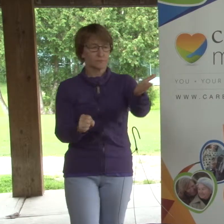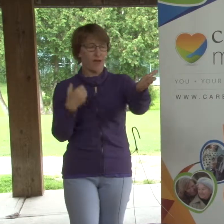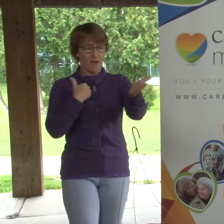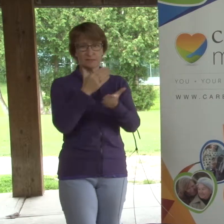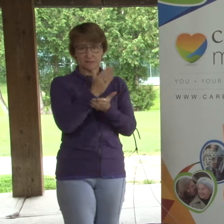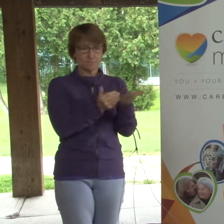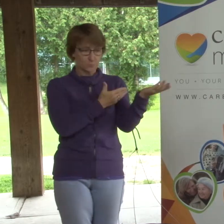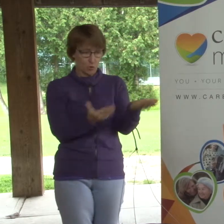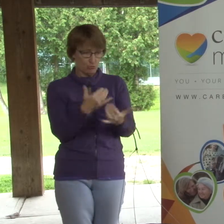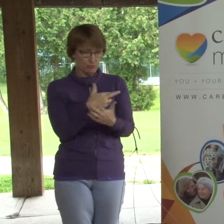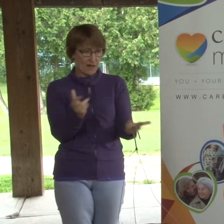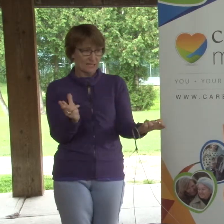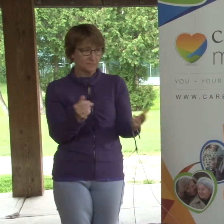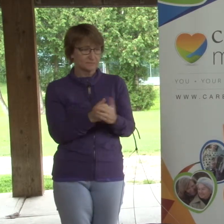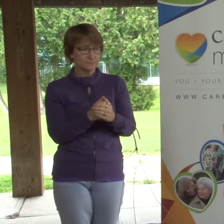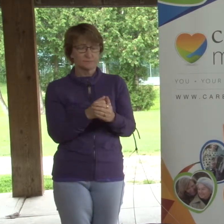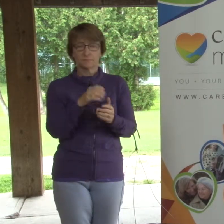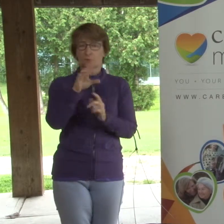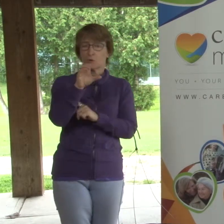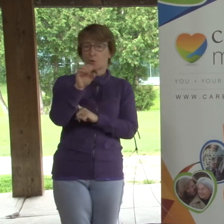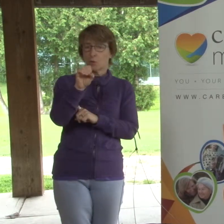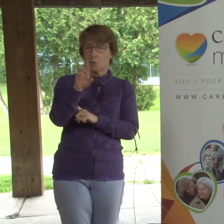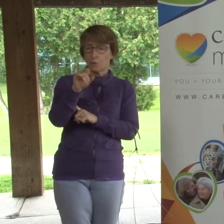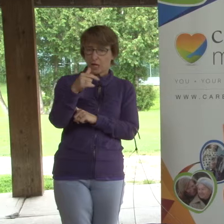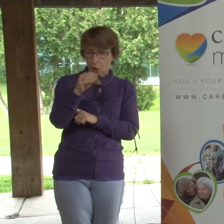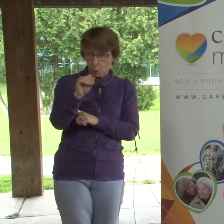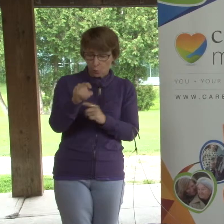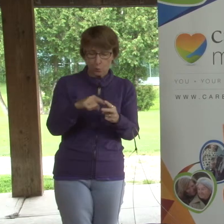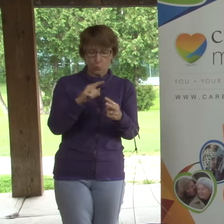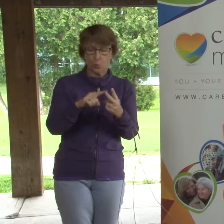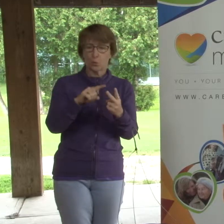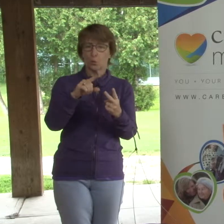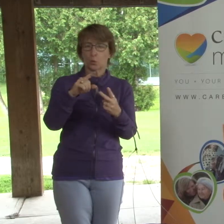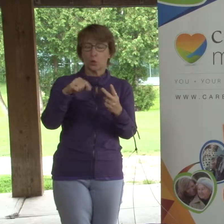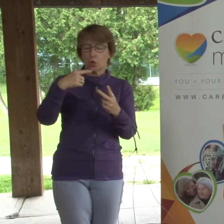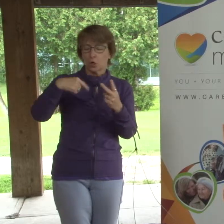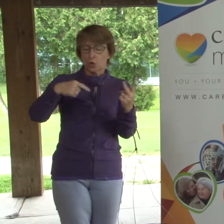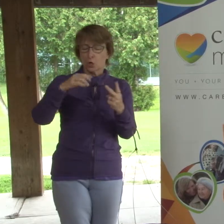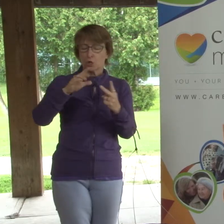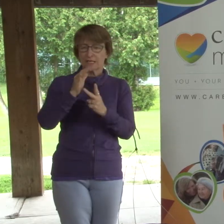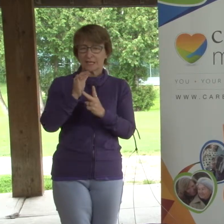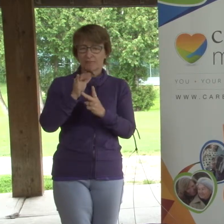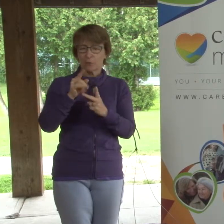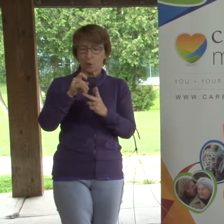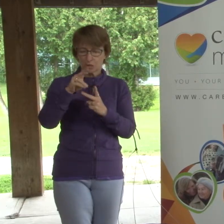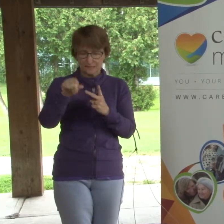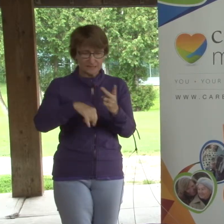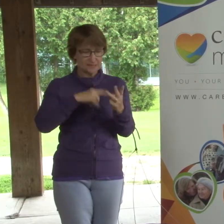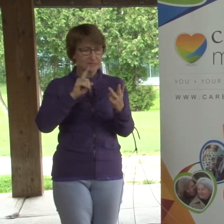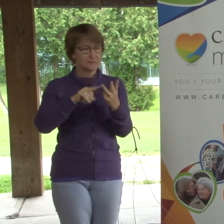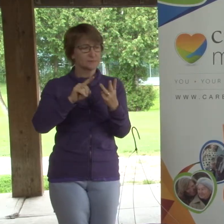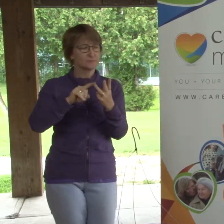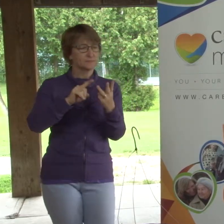herbs today. There's some oregano, some curly leaf parsley. We